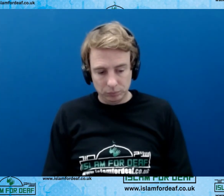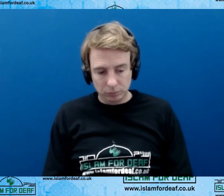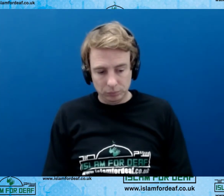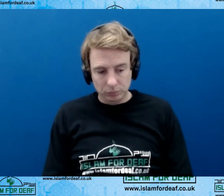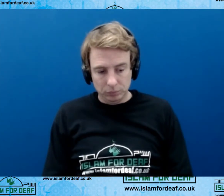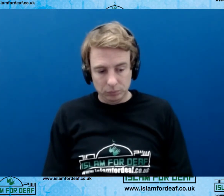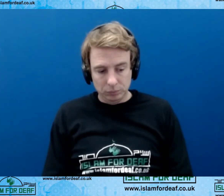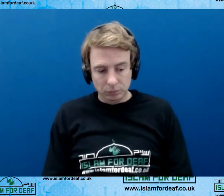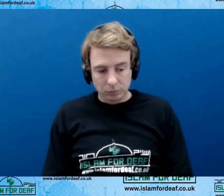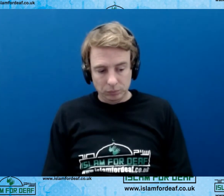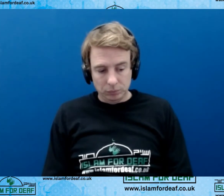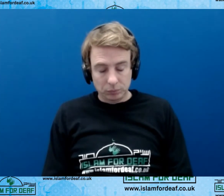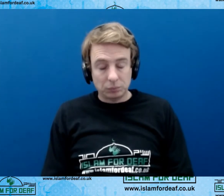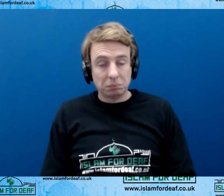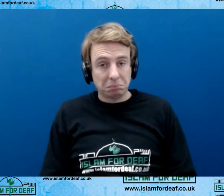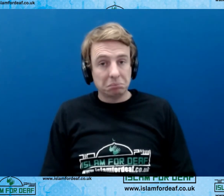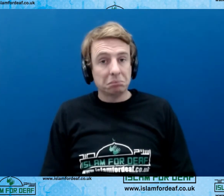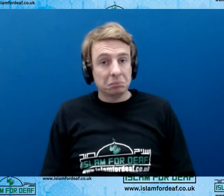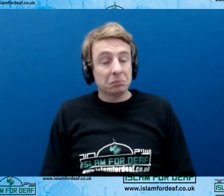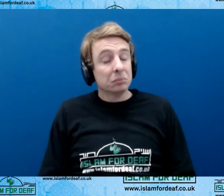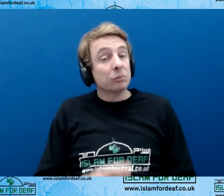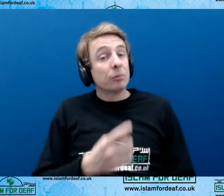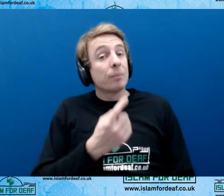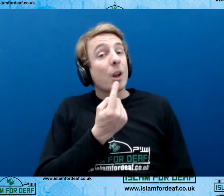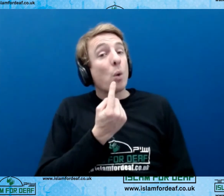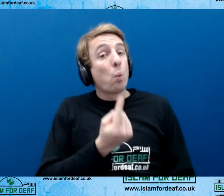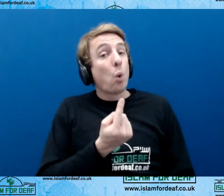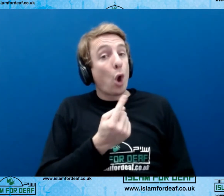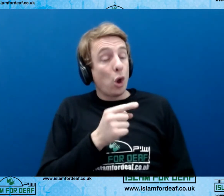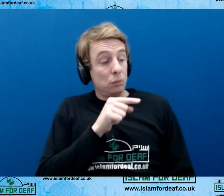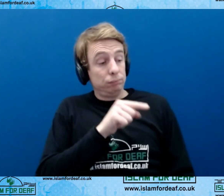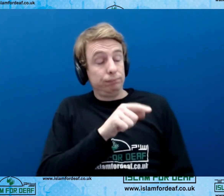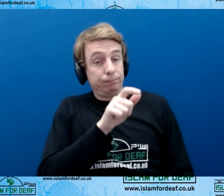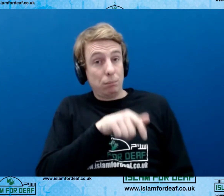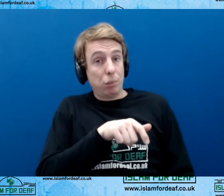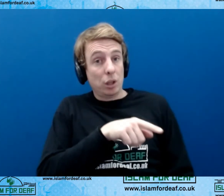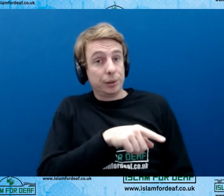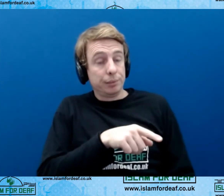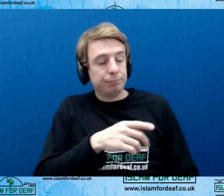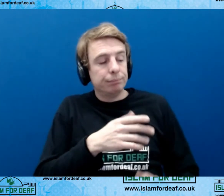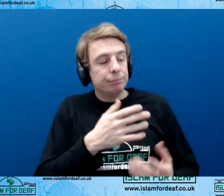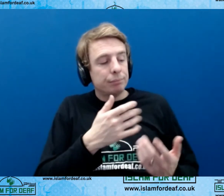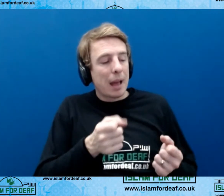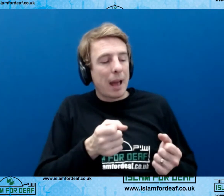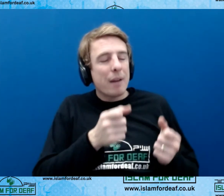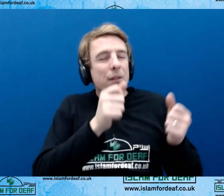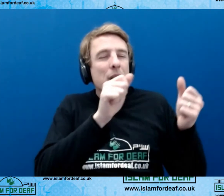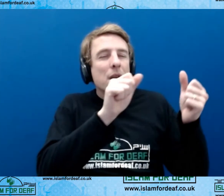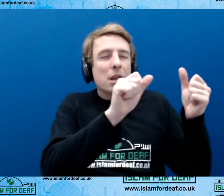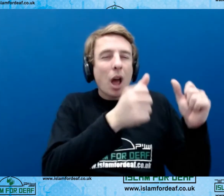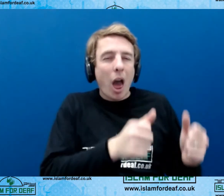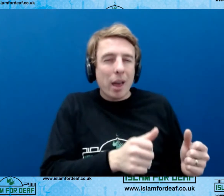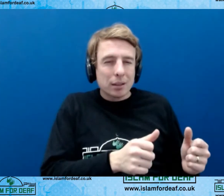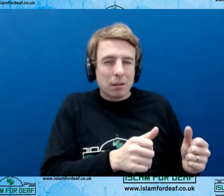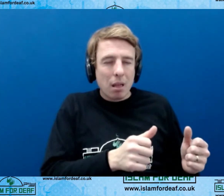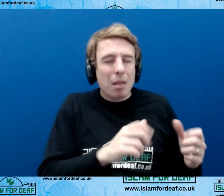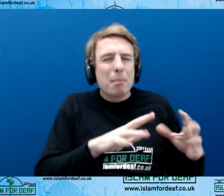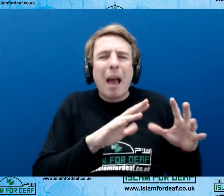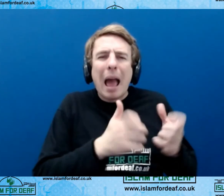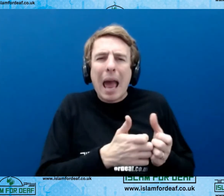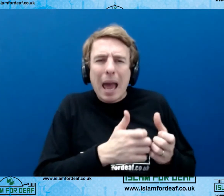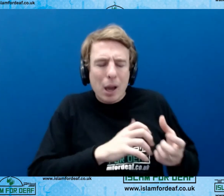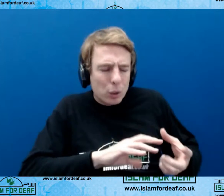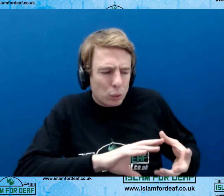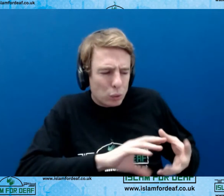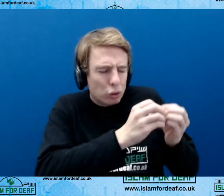they would worship from dates. So every time that they passed and they were hungry, they would eat a bit of the idol. They would